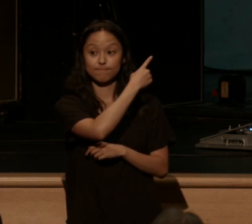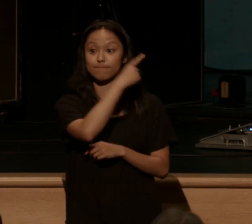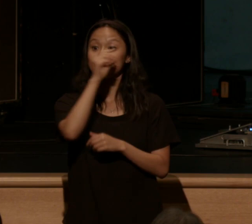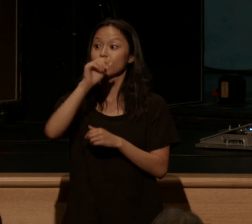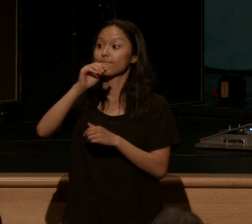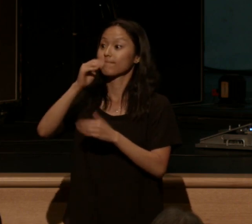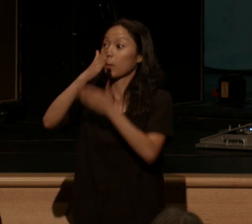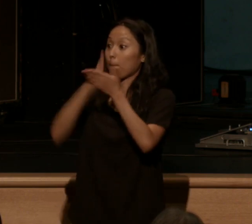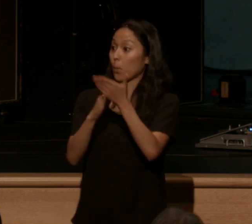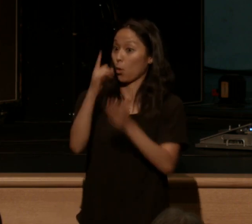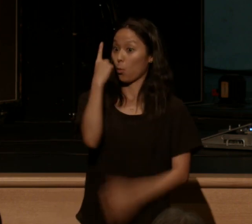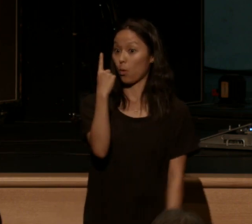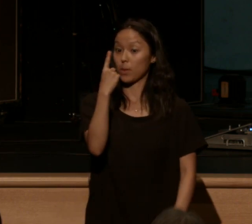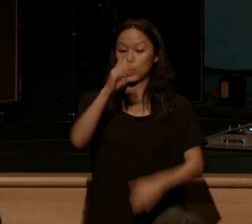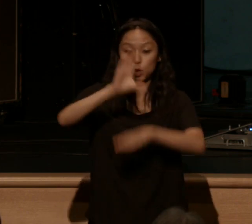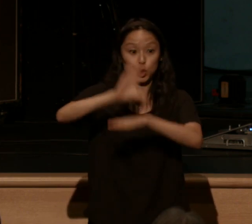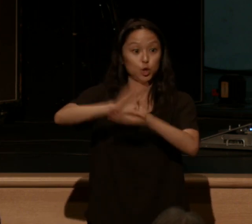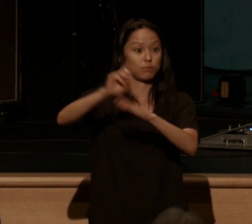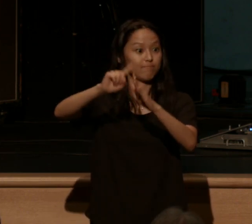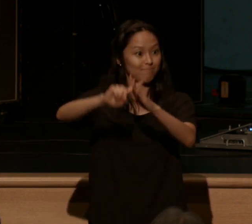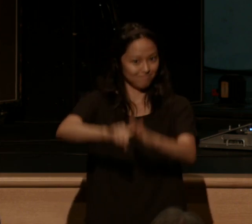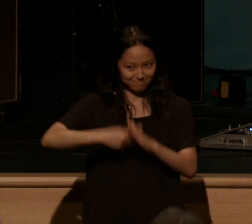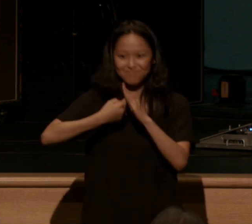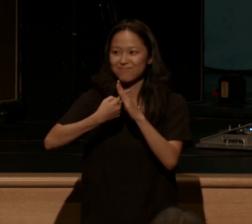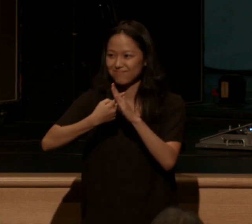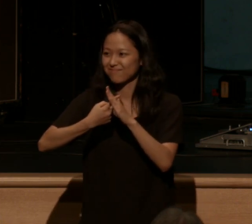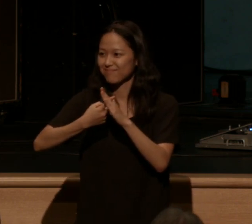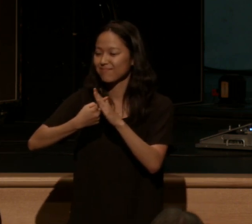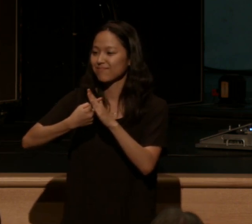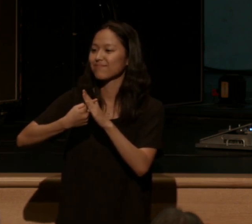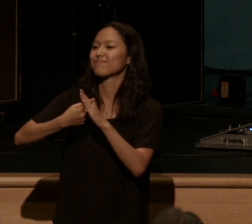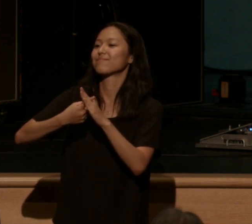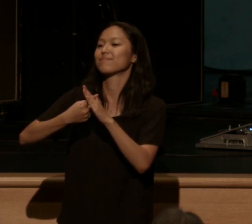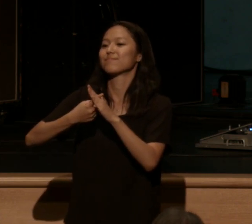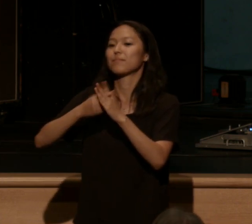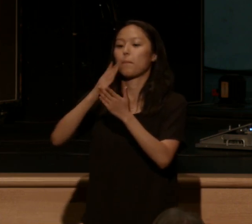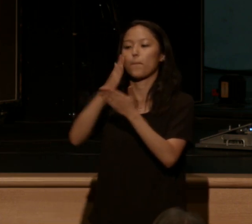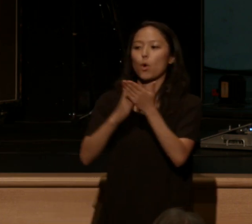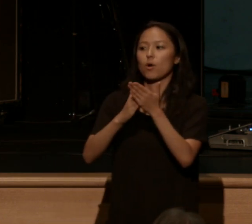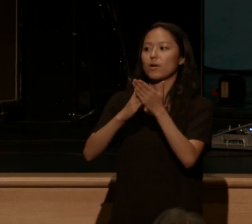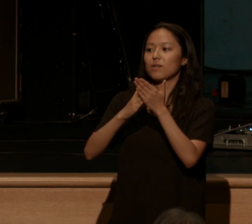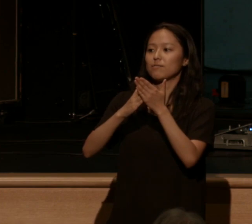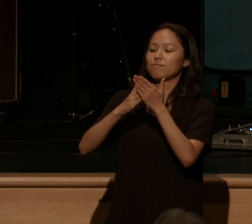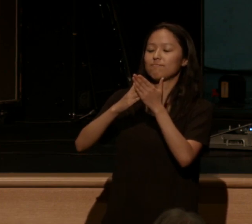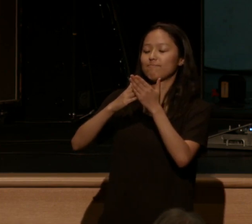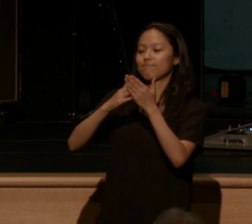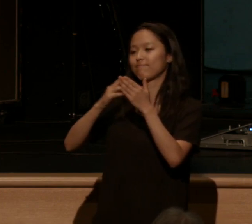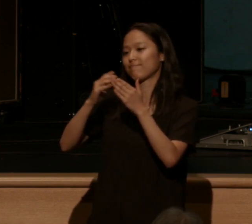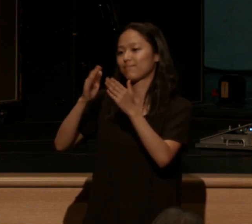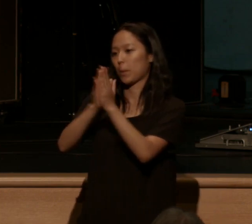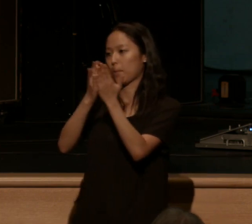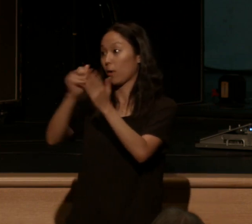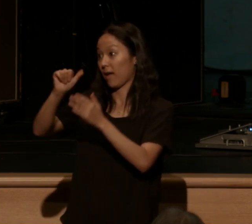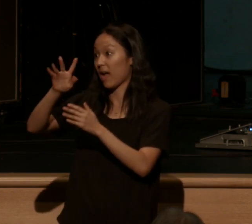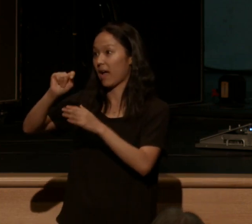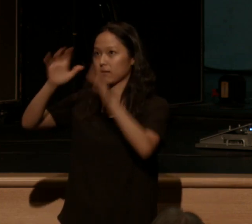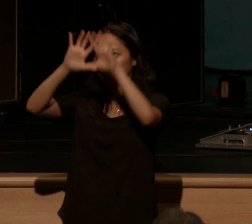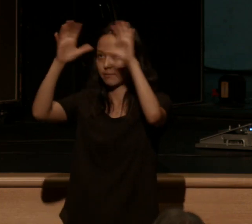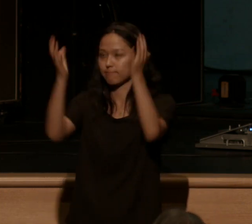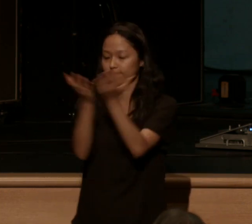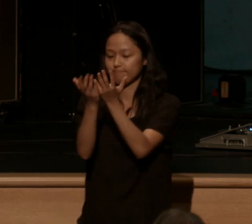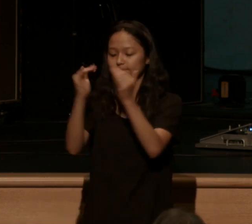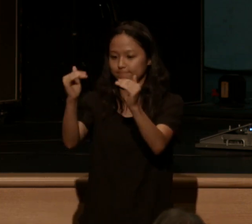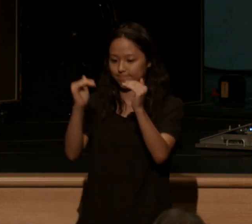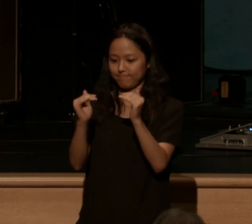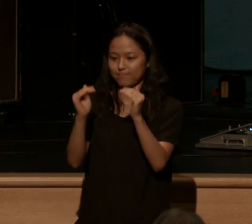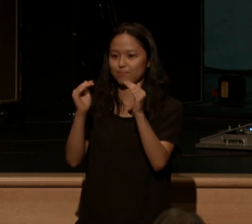1, The Church Begins. Again, part of the greater series of Acts, again, as a whole. And